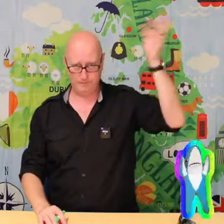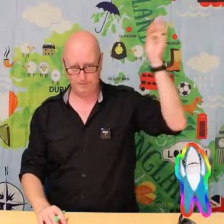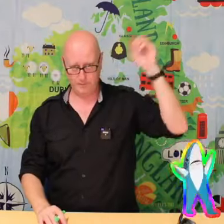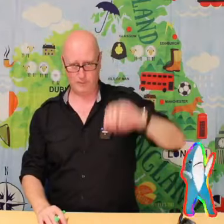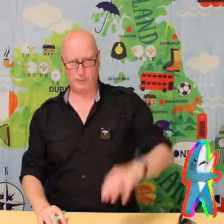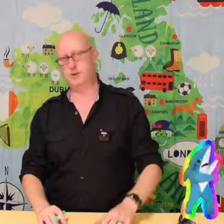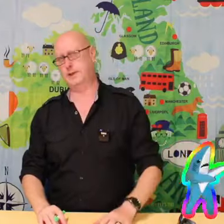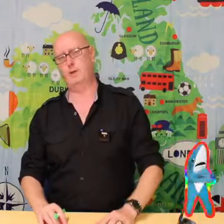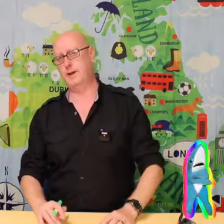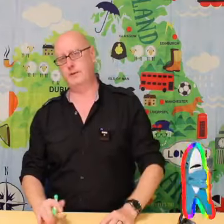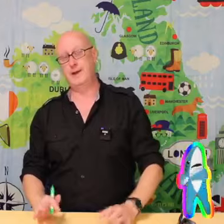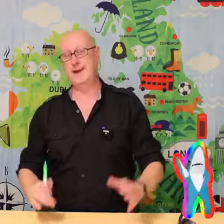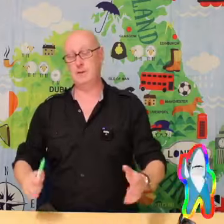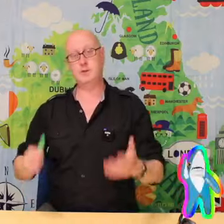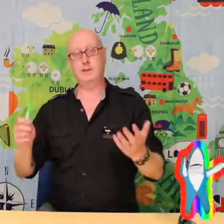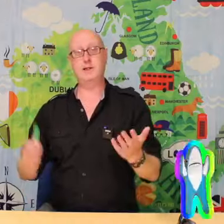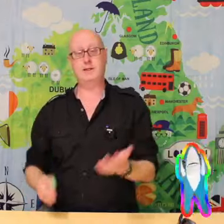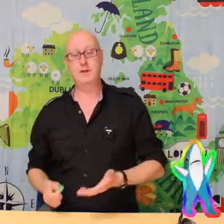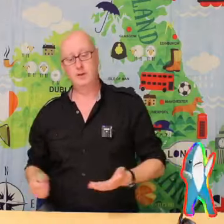was it Bordergate, whatever. Anyway, so what you did, woman